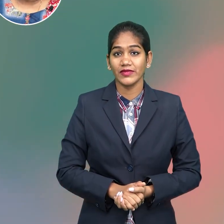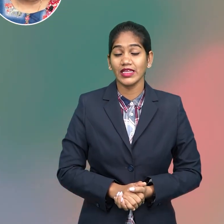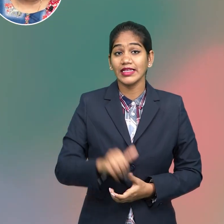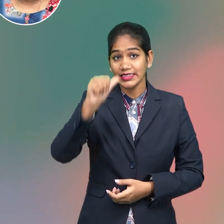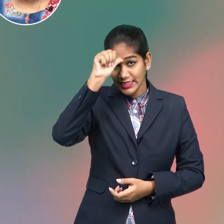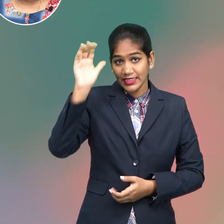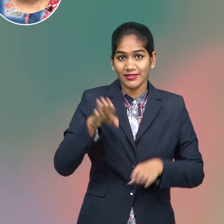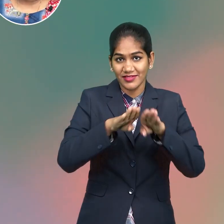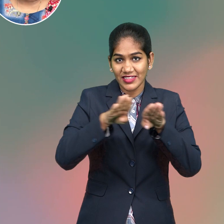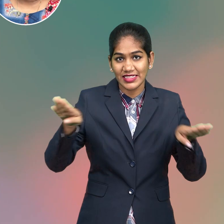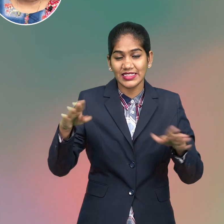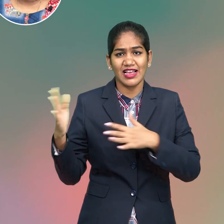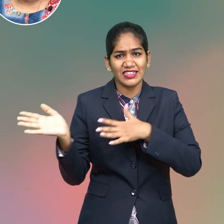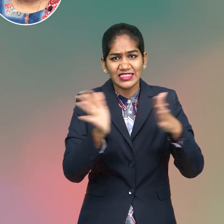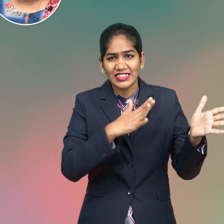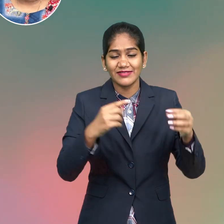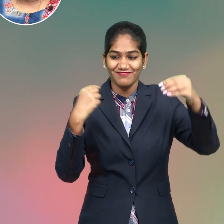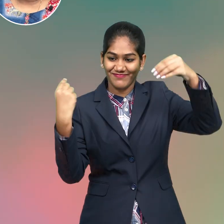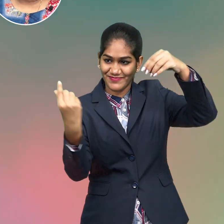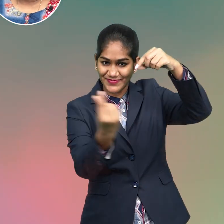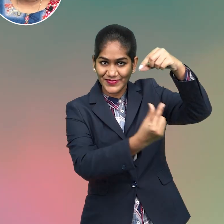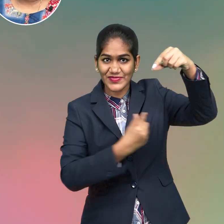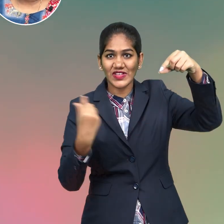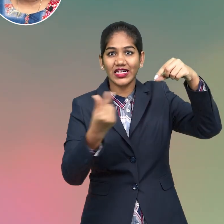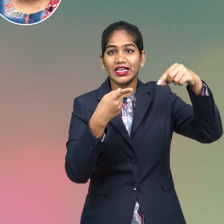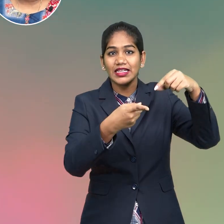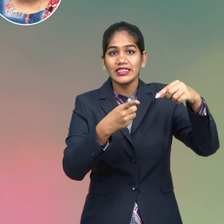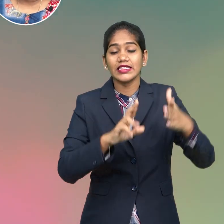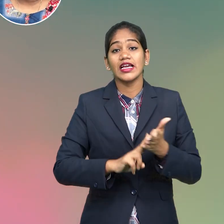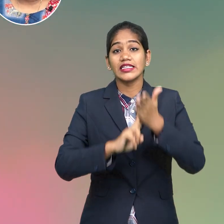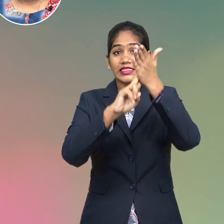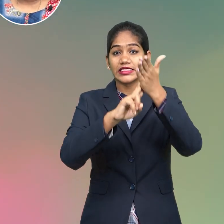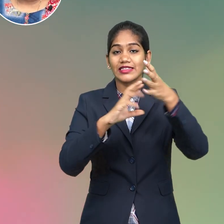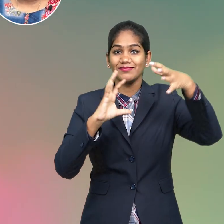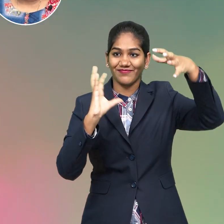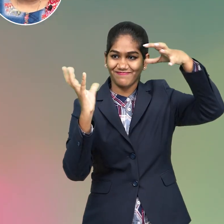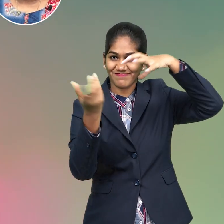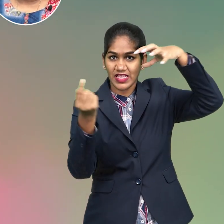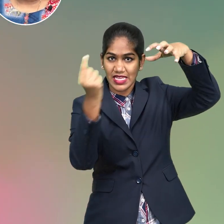India lies in the trade wind belt of the northern hemisphere.